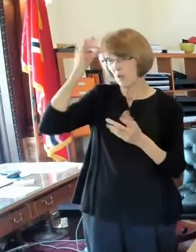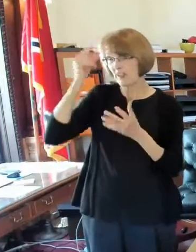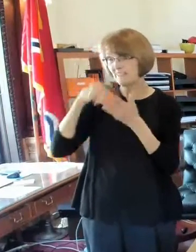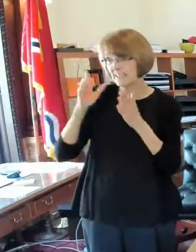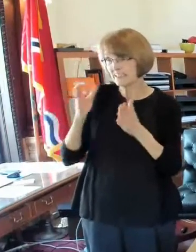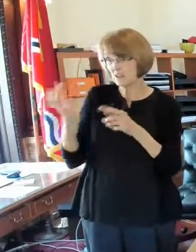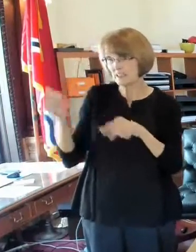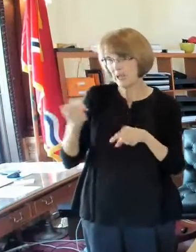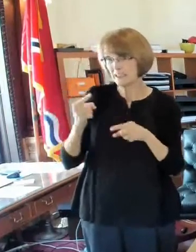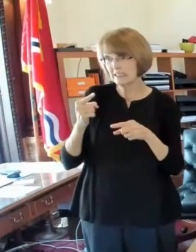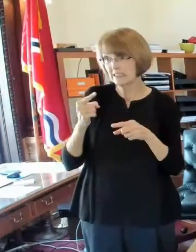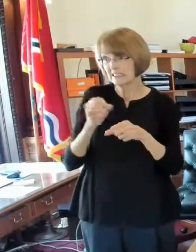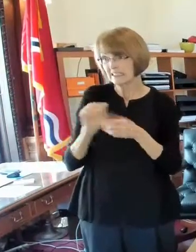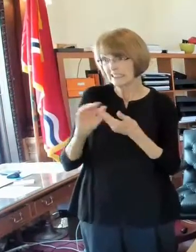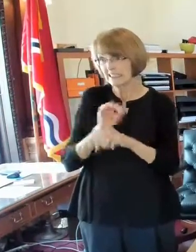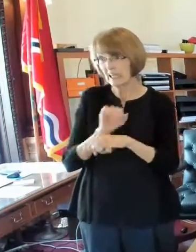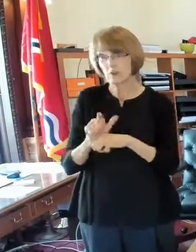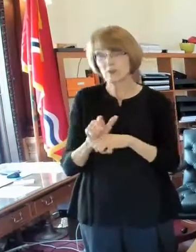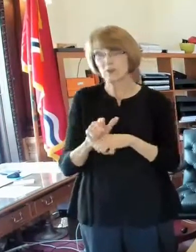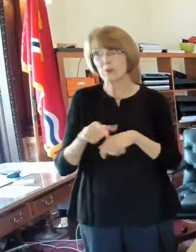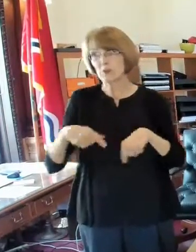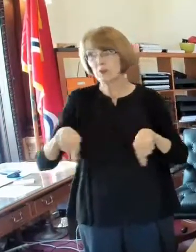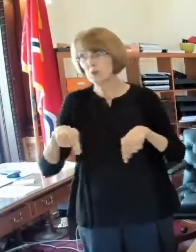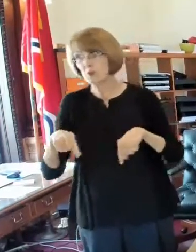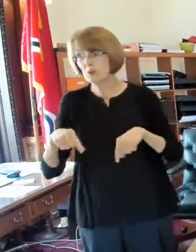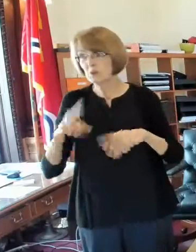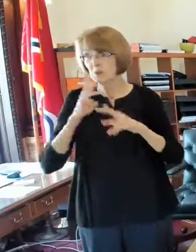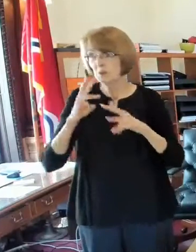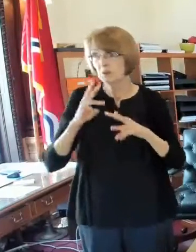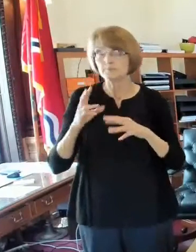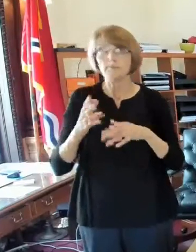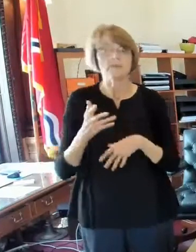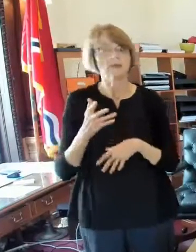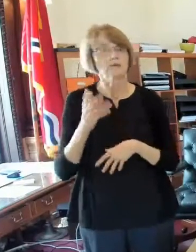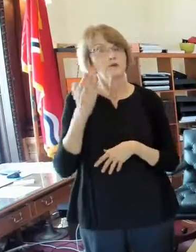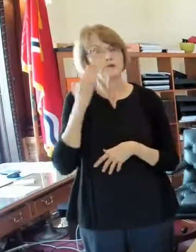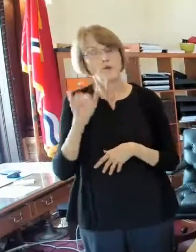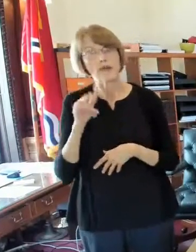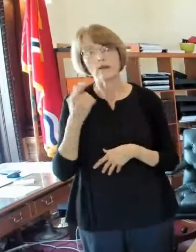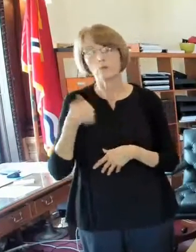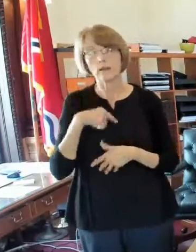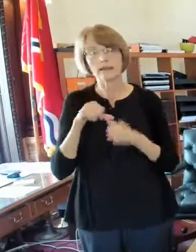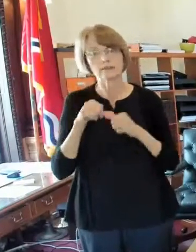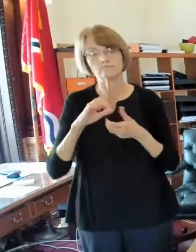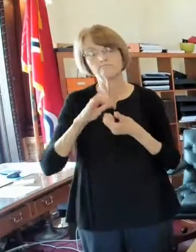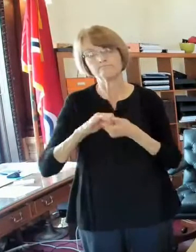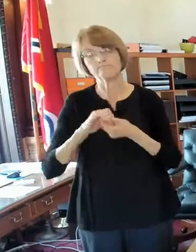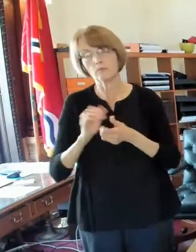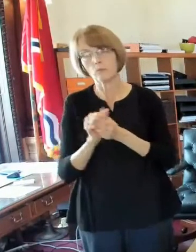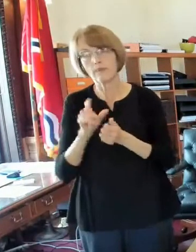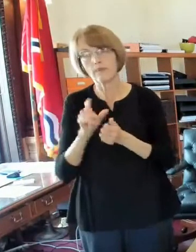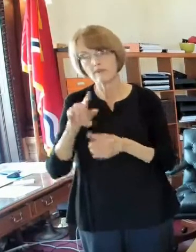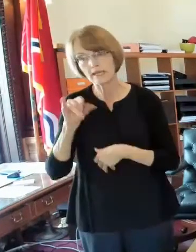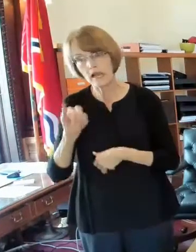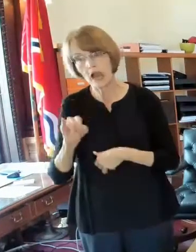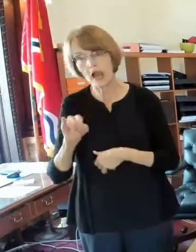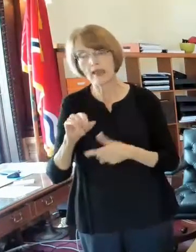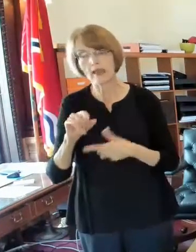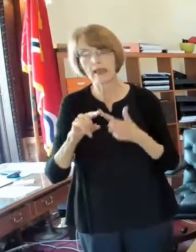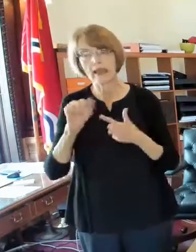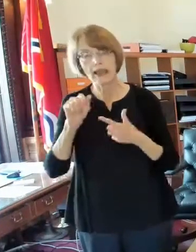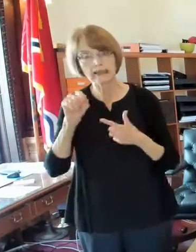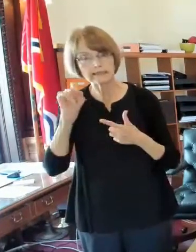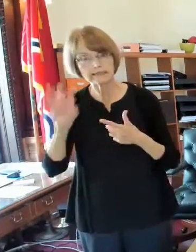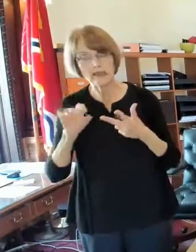Louis? So we continually have relationships with FBI, ATF, U.S. Marshals, U.S.